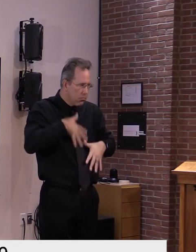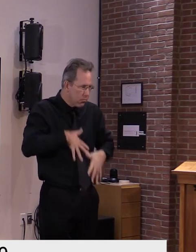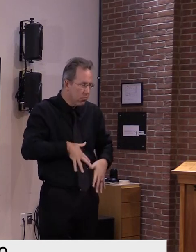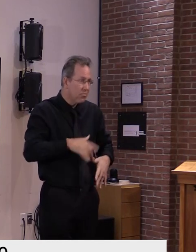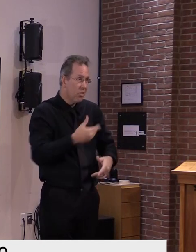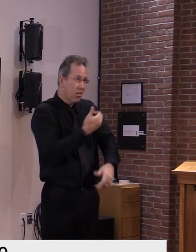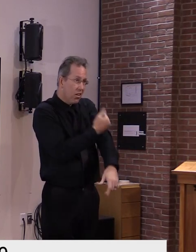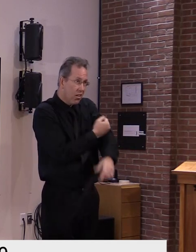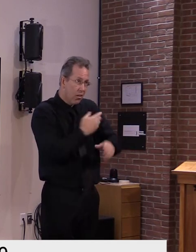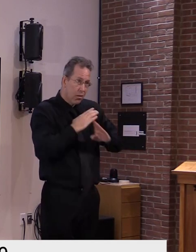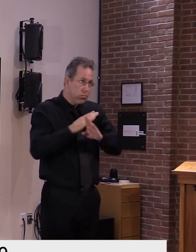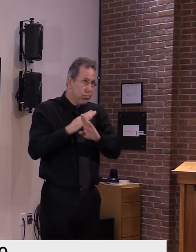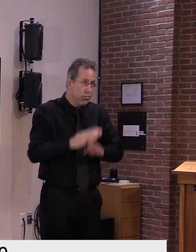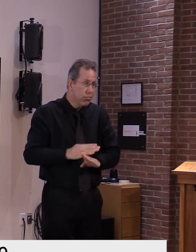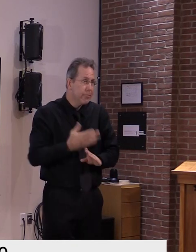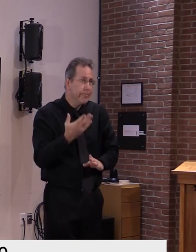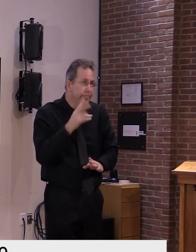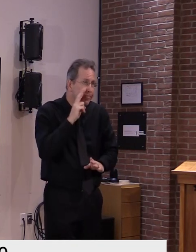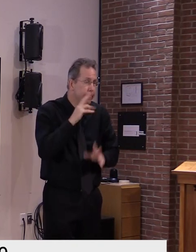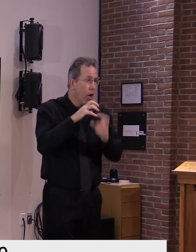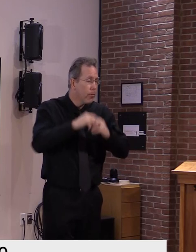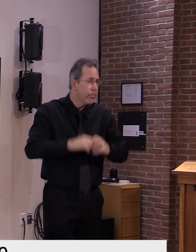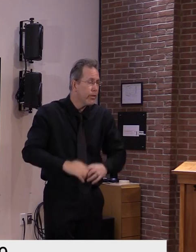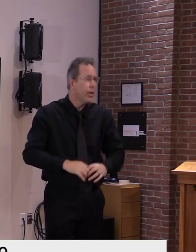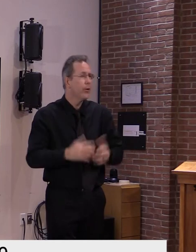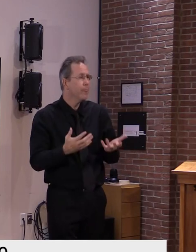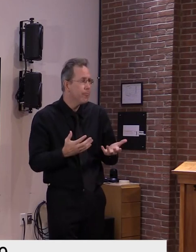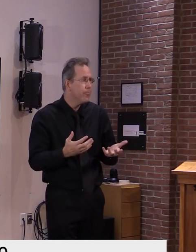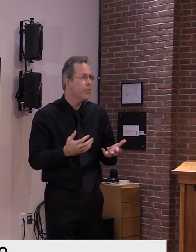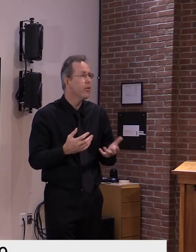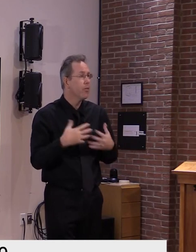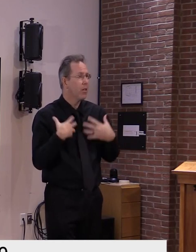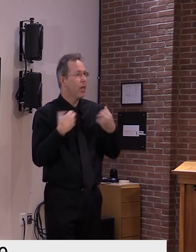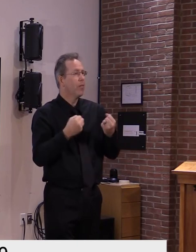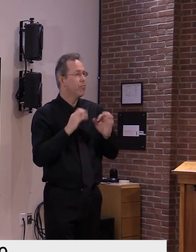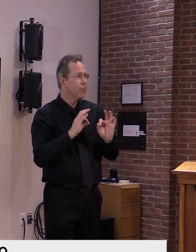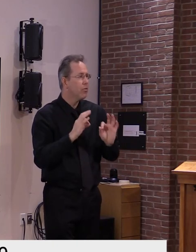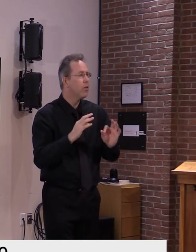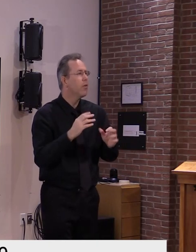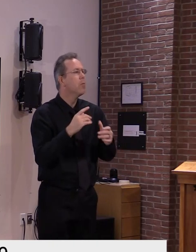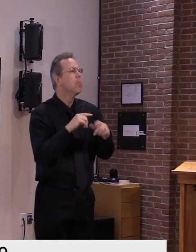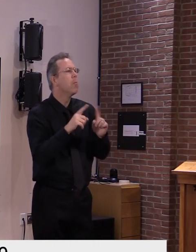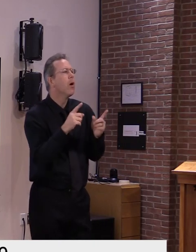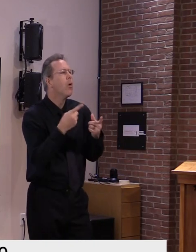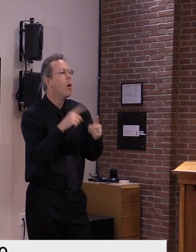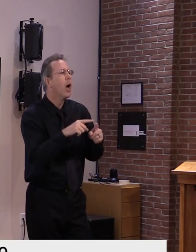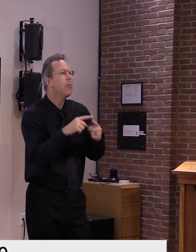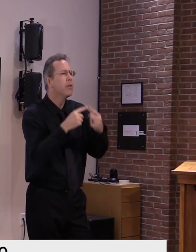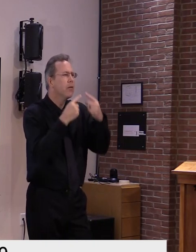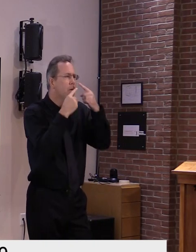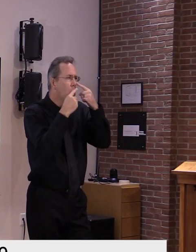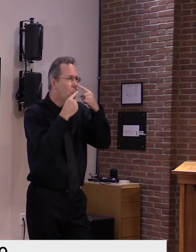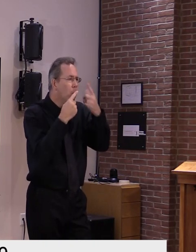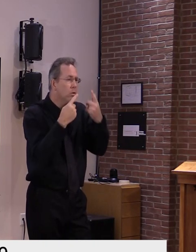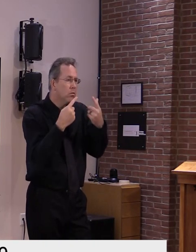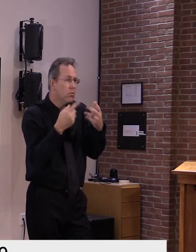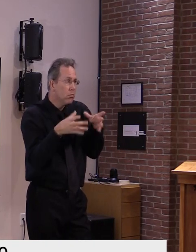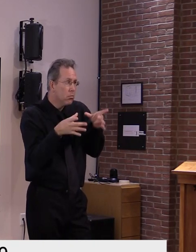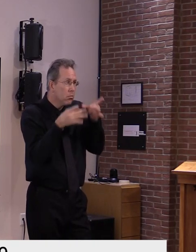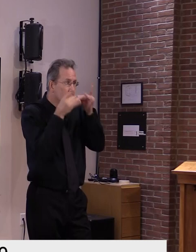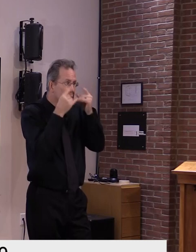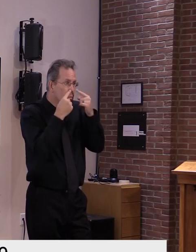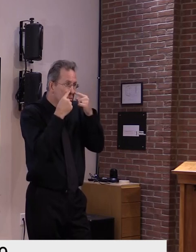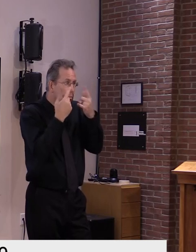less clear is how about at the level of the nose itself? So will the virus still be able to replicate itself